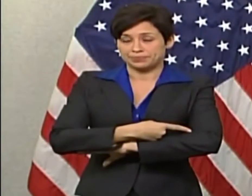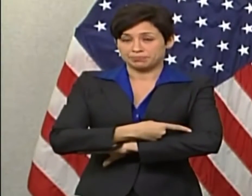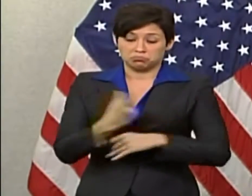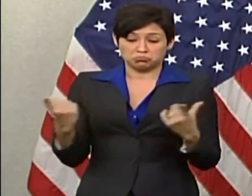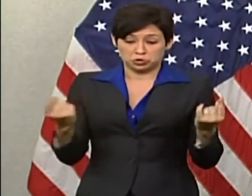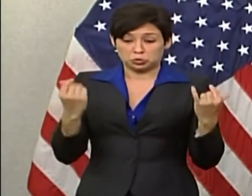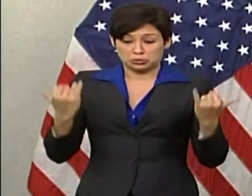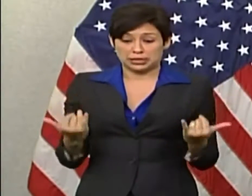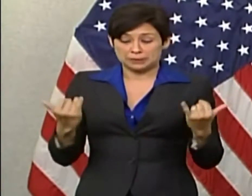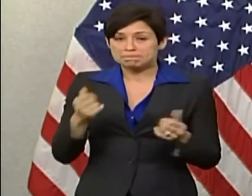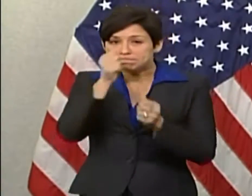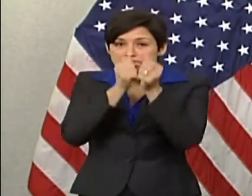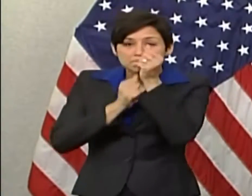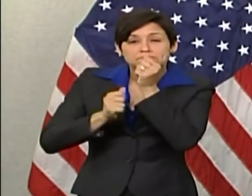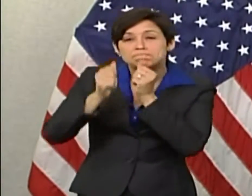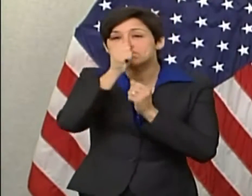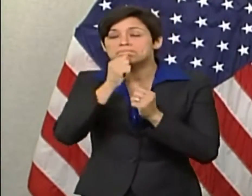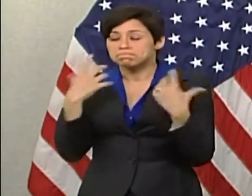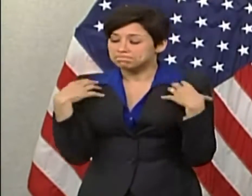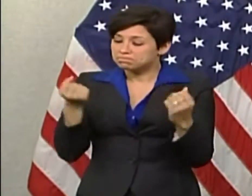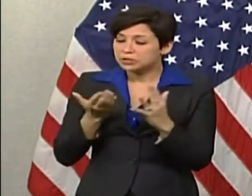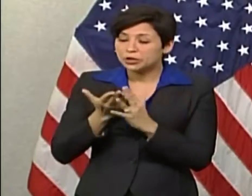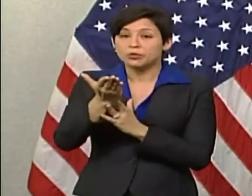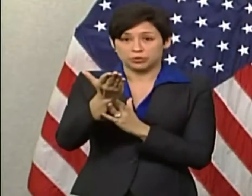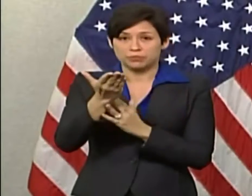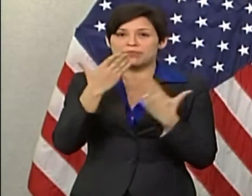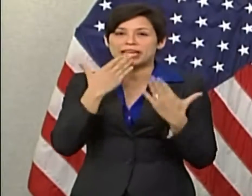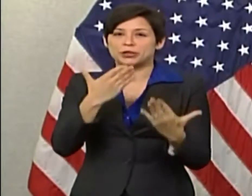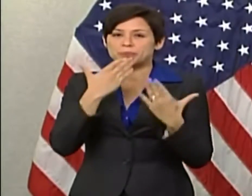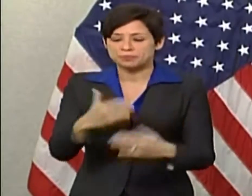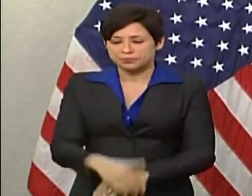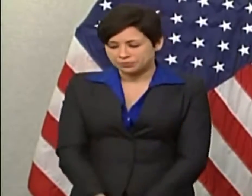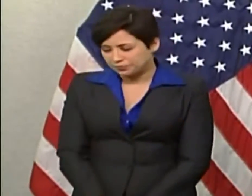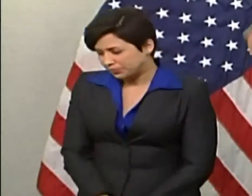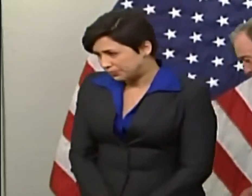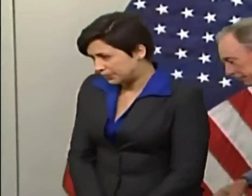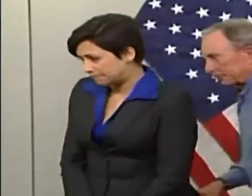we're just going to get through this the way we always do. Thank you very much.